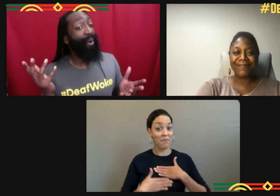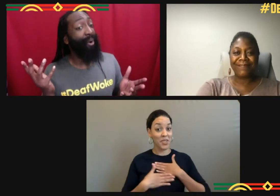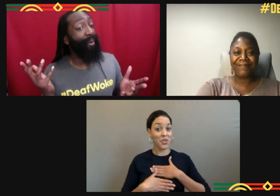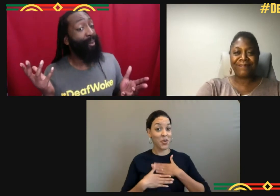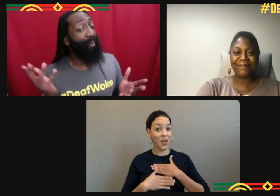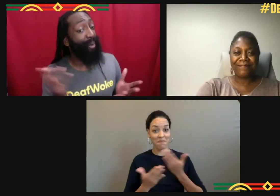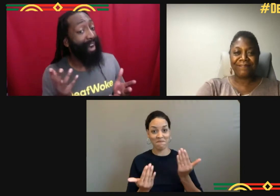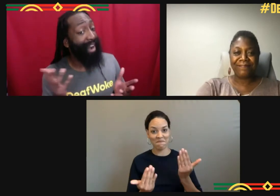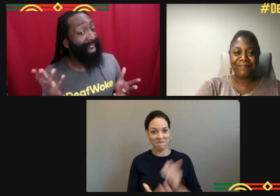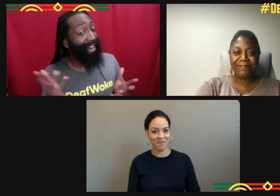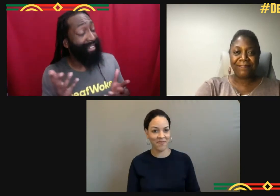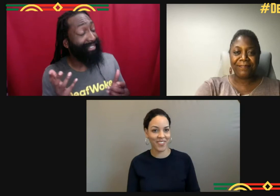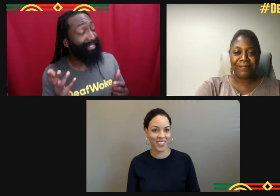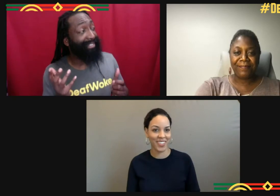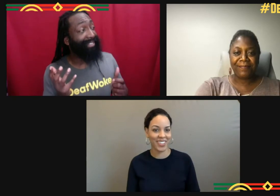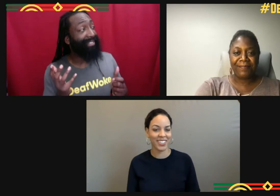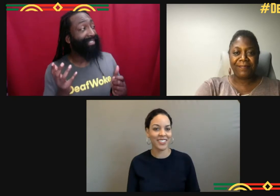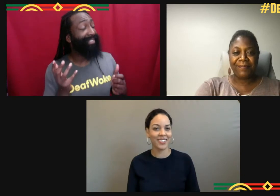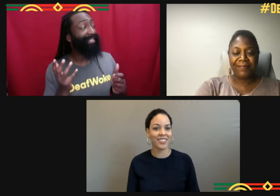this.